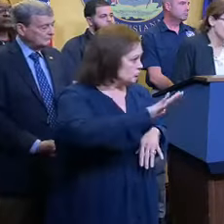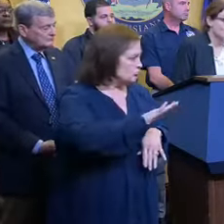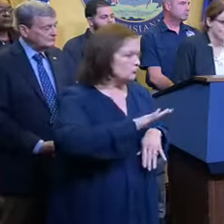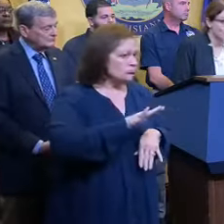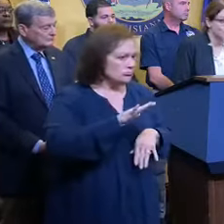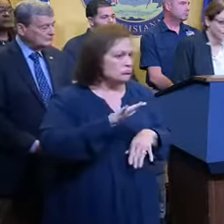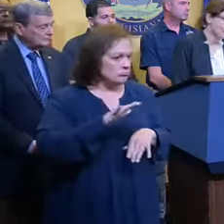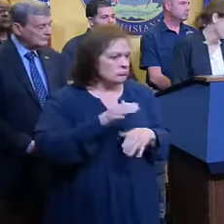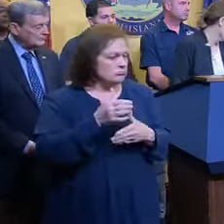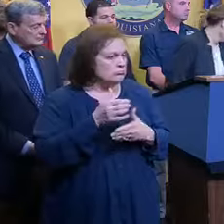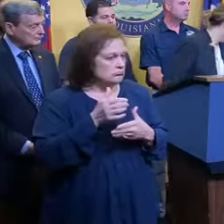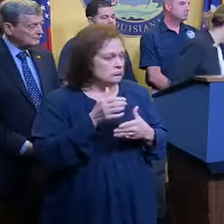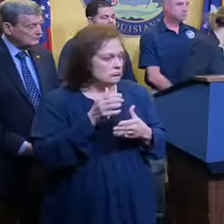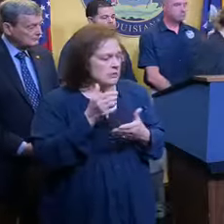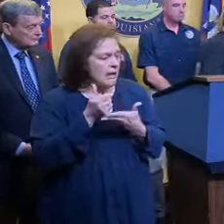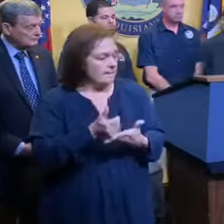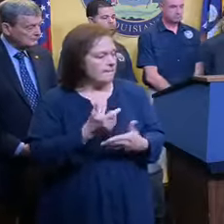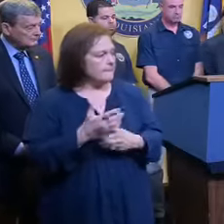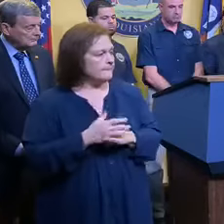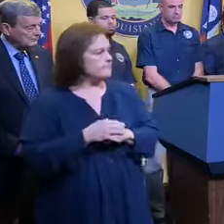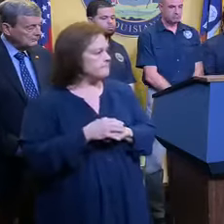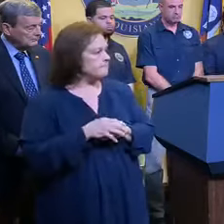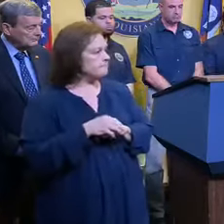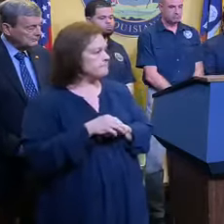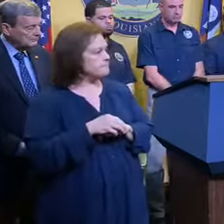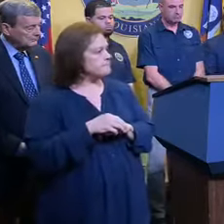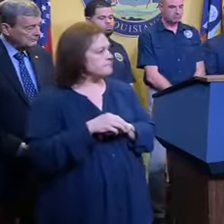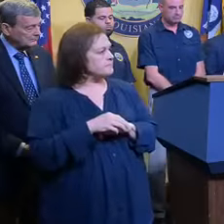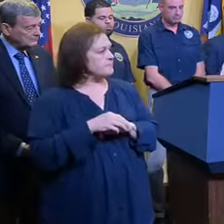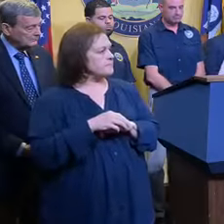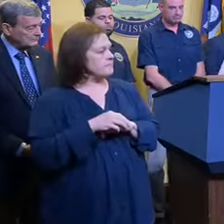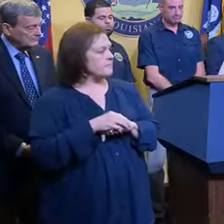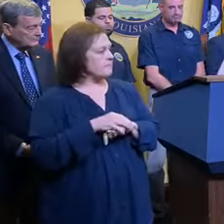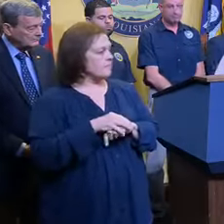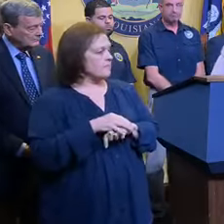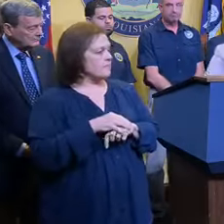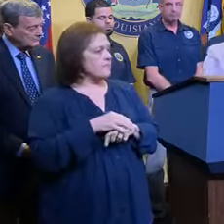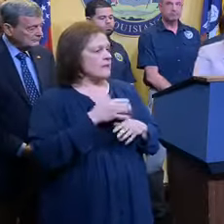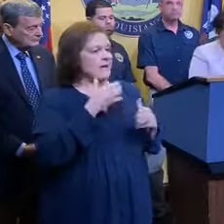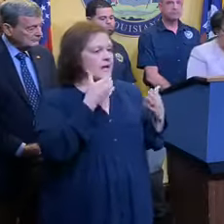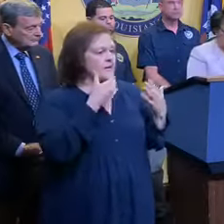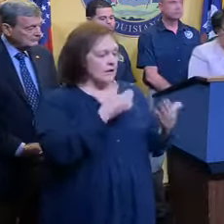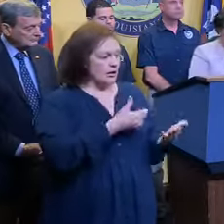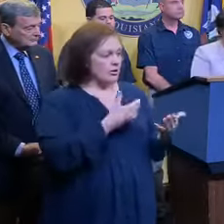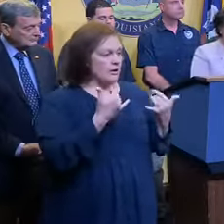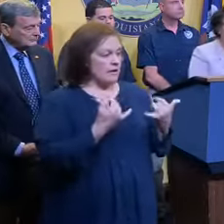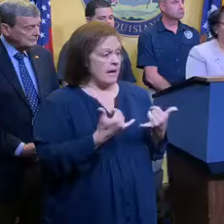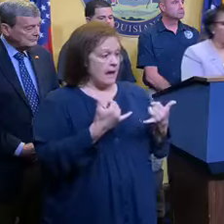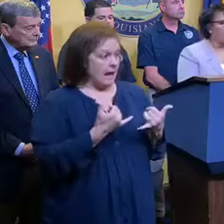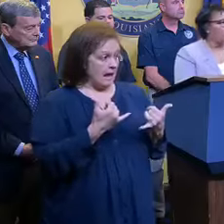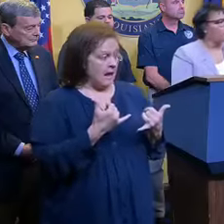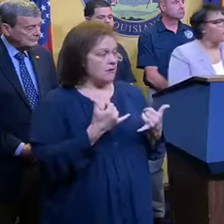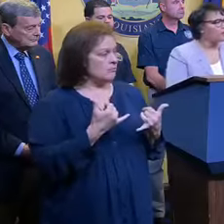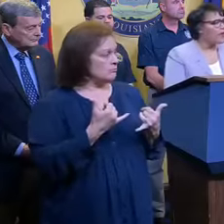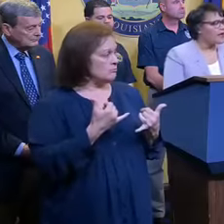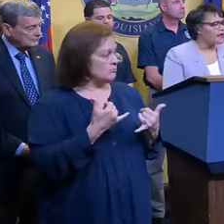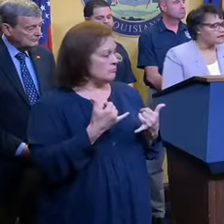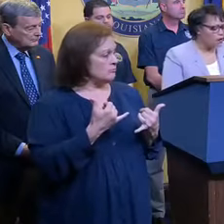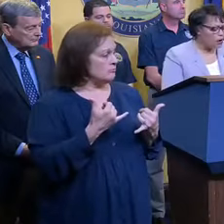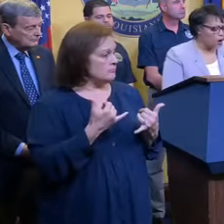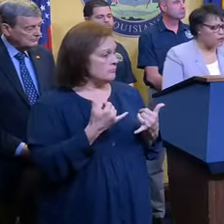changing situation. Thank you. Thank you, Dr. Bagno. Thank you very much. And we're going to keep it going. I'm going